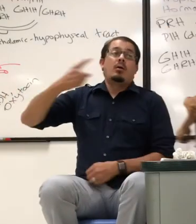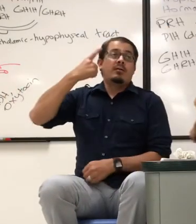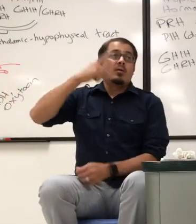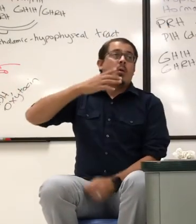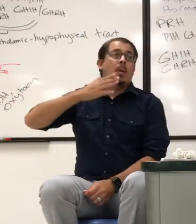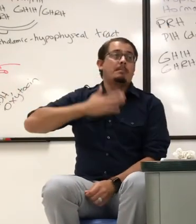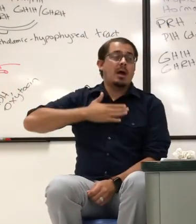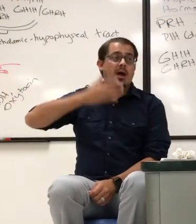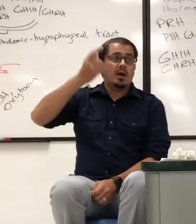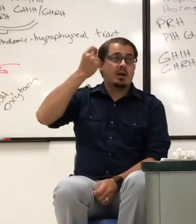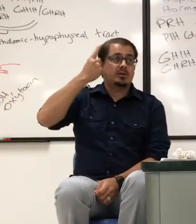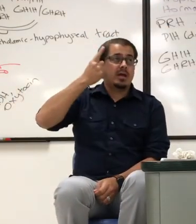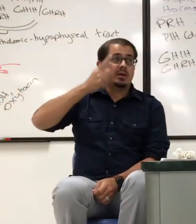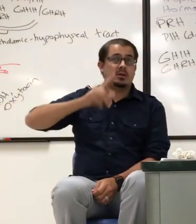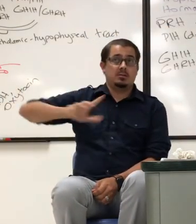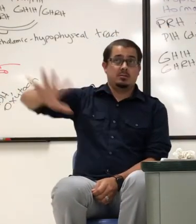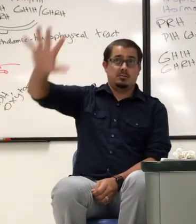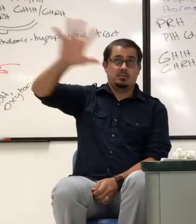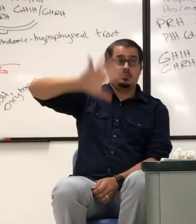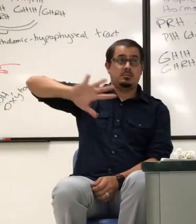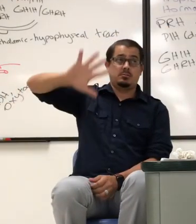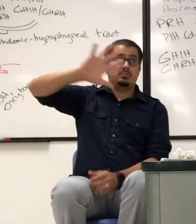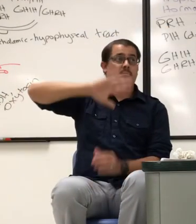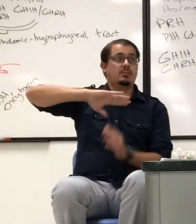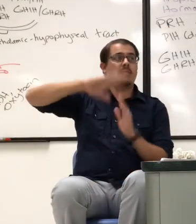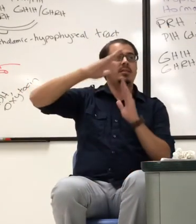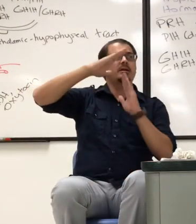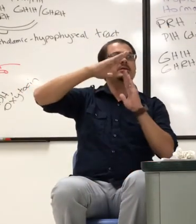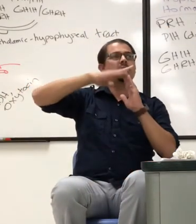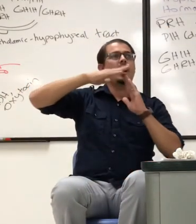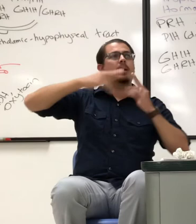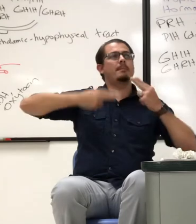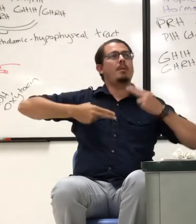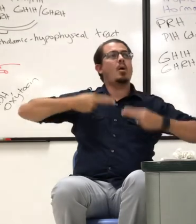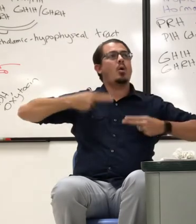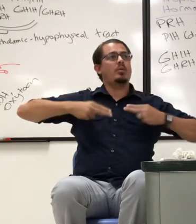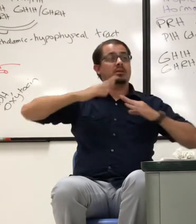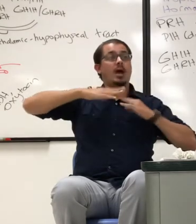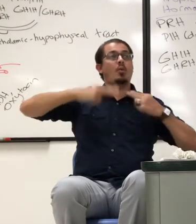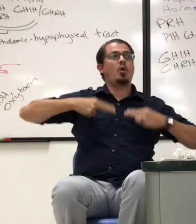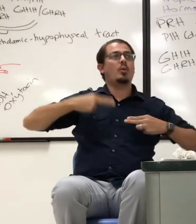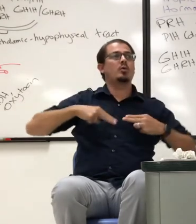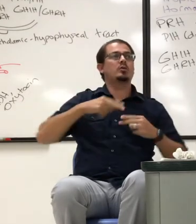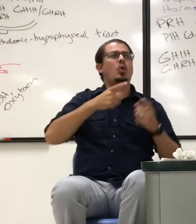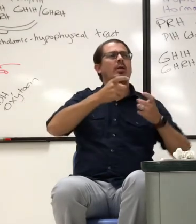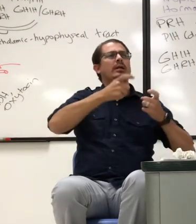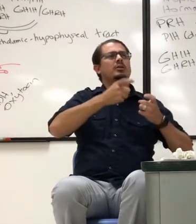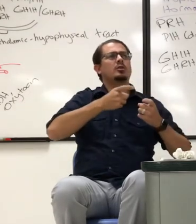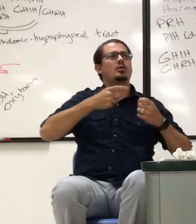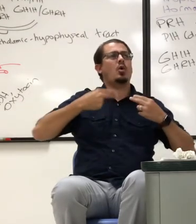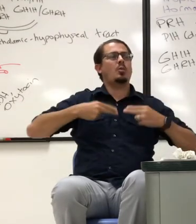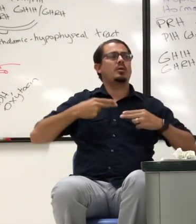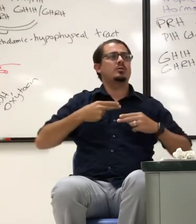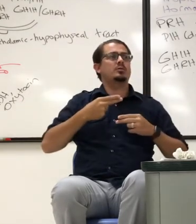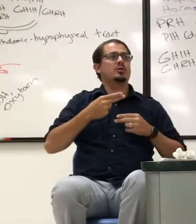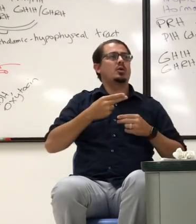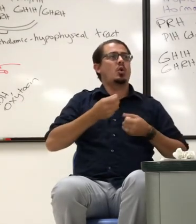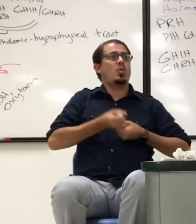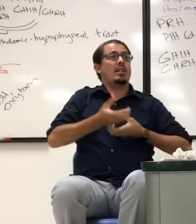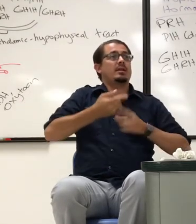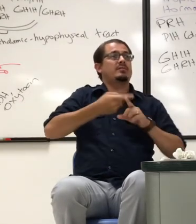understanding of this, the top hormones are regulatory hormones that get released from